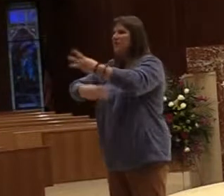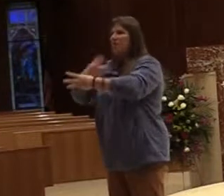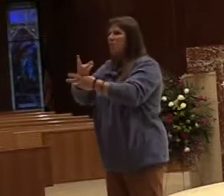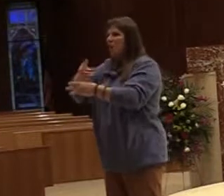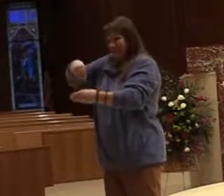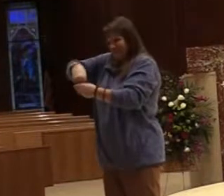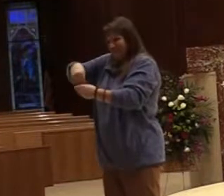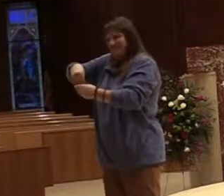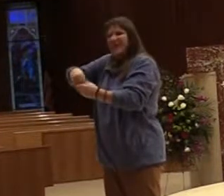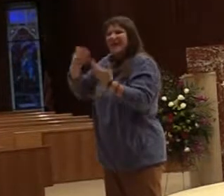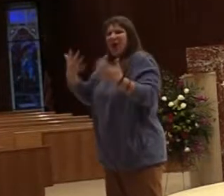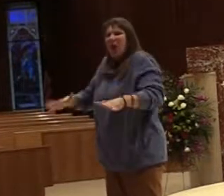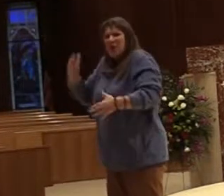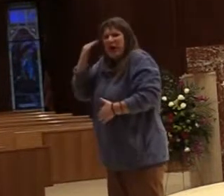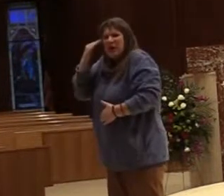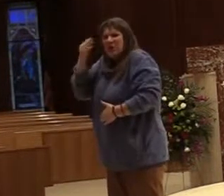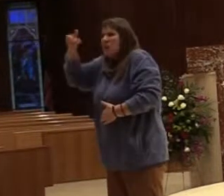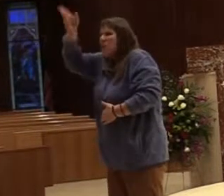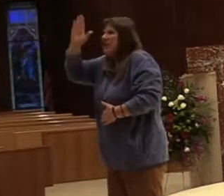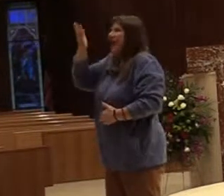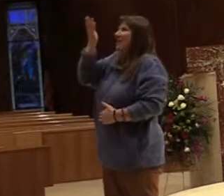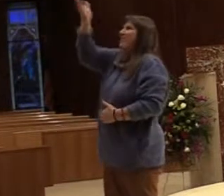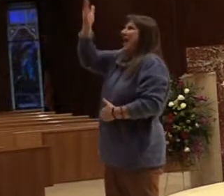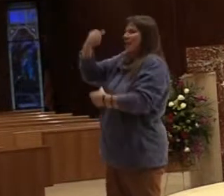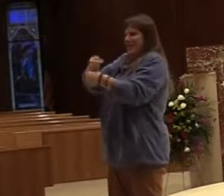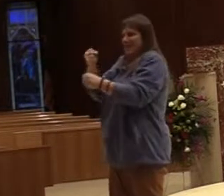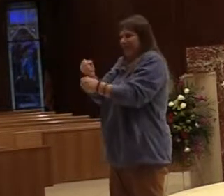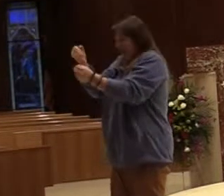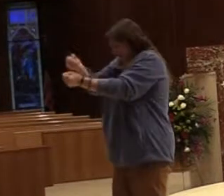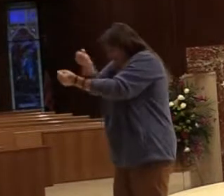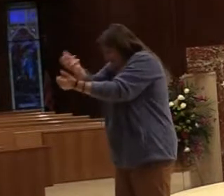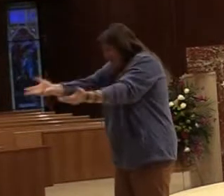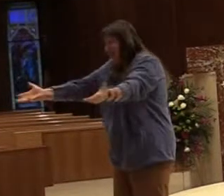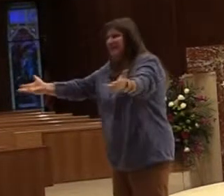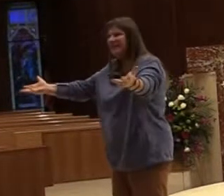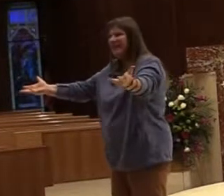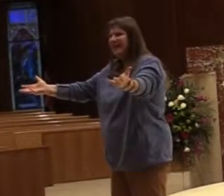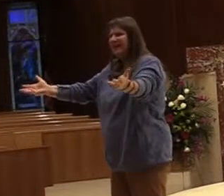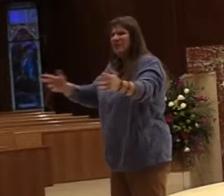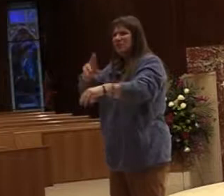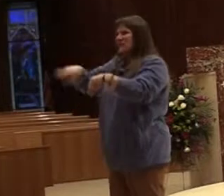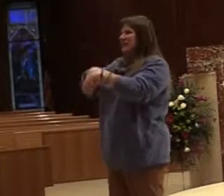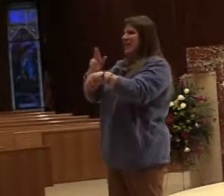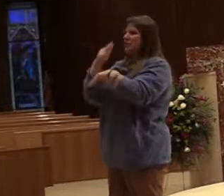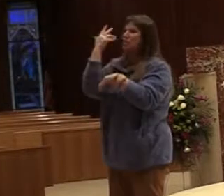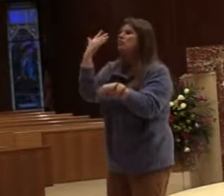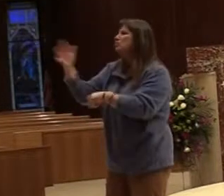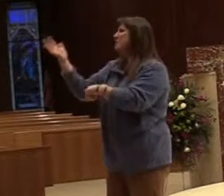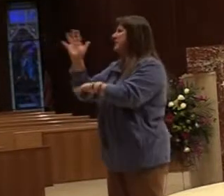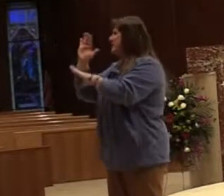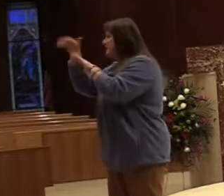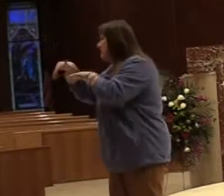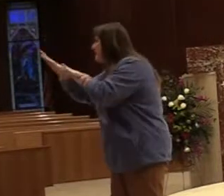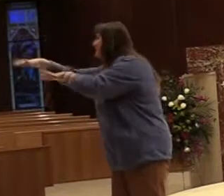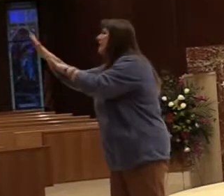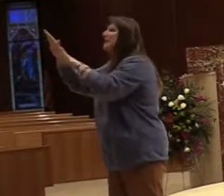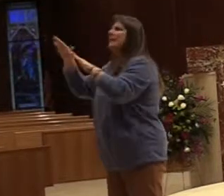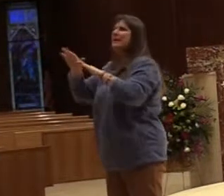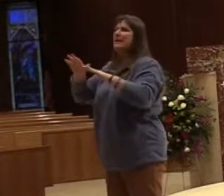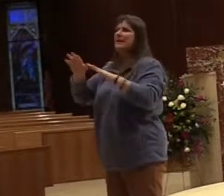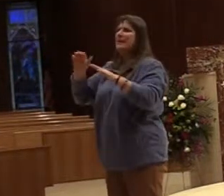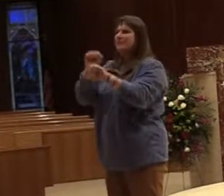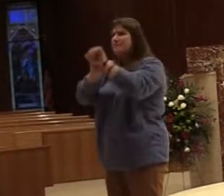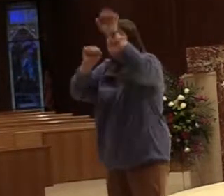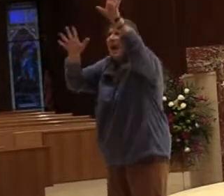God to know who He is and know their place. So trees, hills, oceans, rivers, mountains,